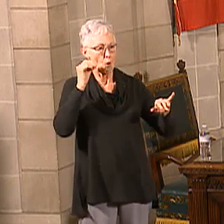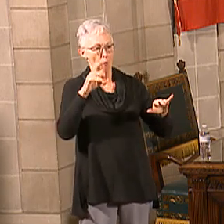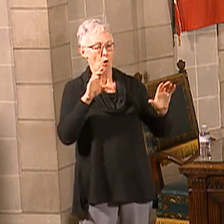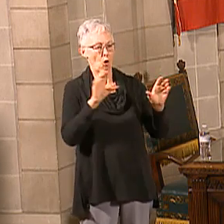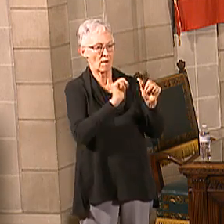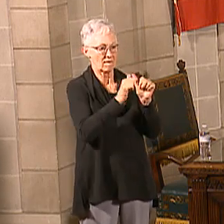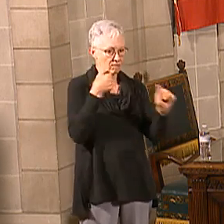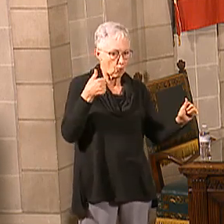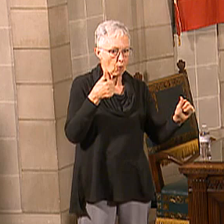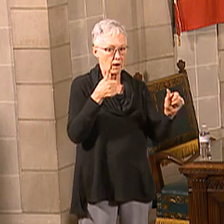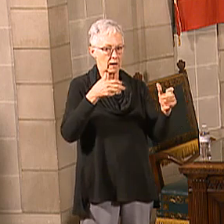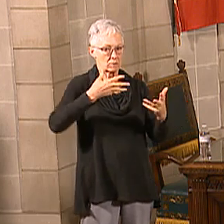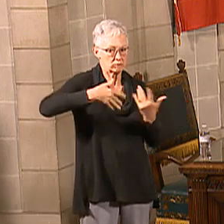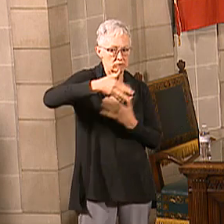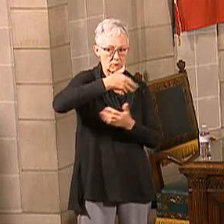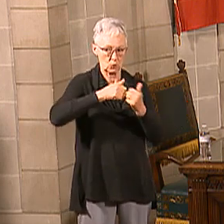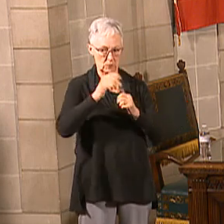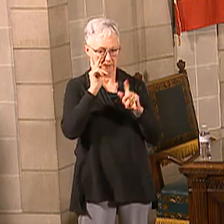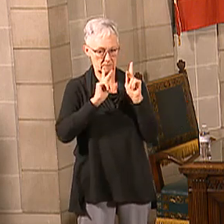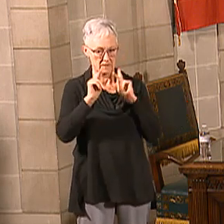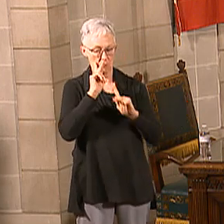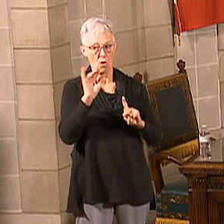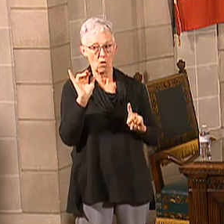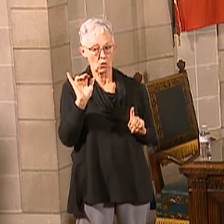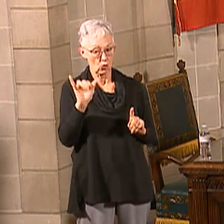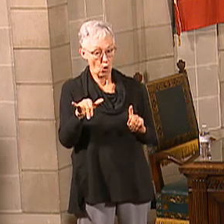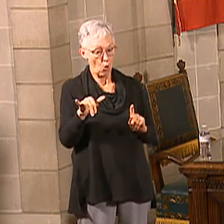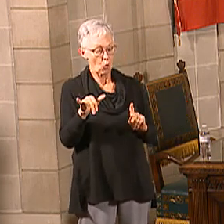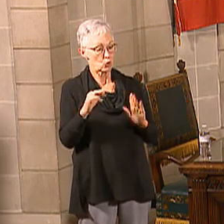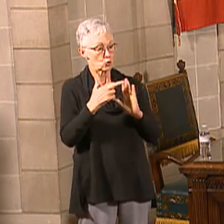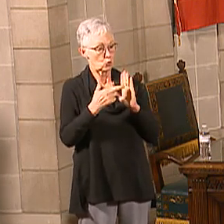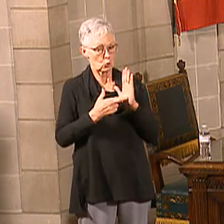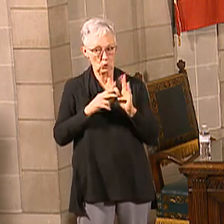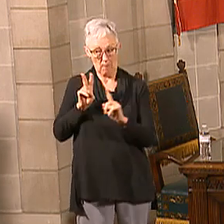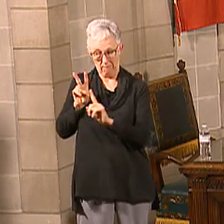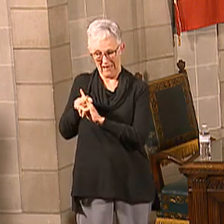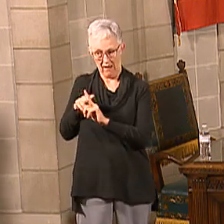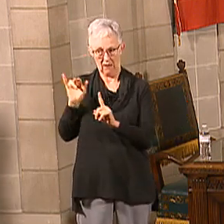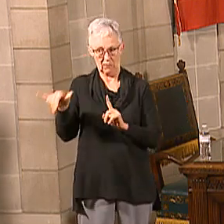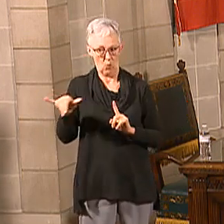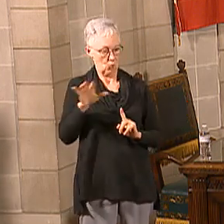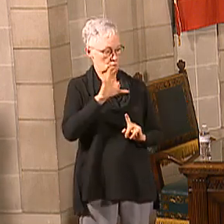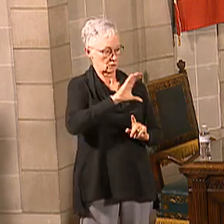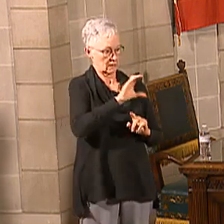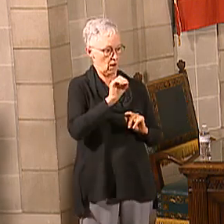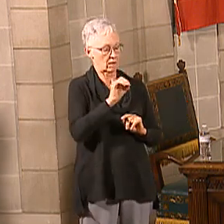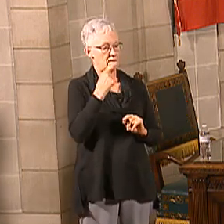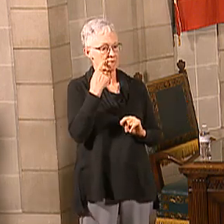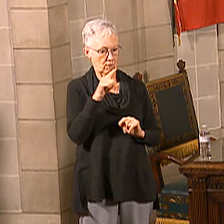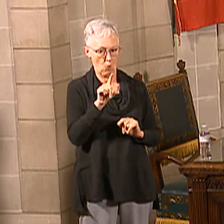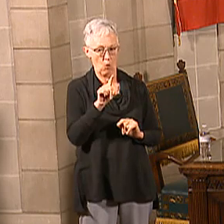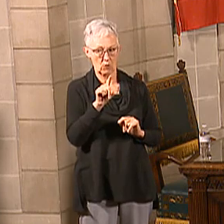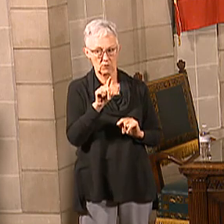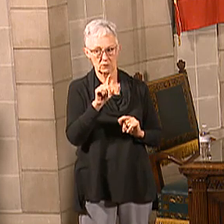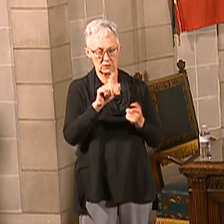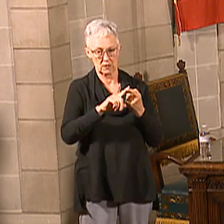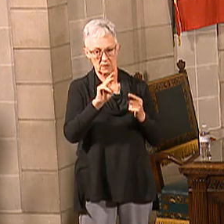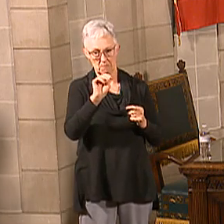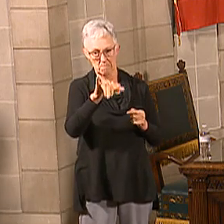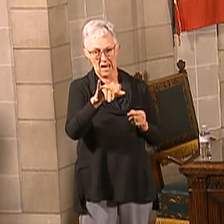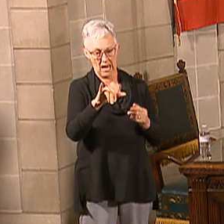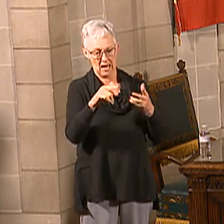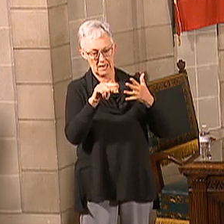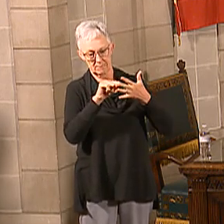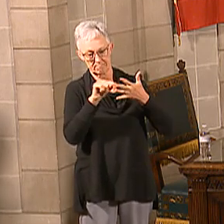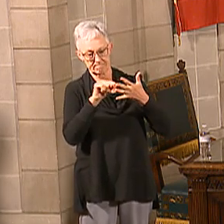through May 11th. So that is one of the updates that we've got for that. Also, as part of